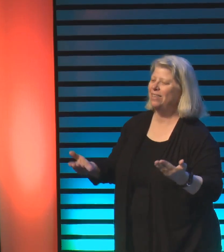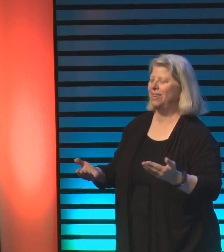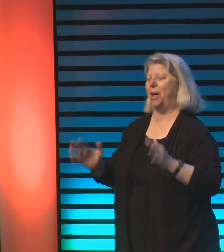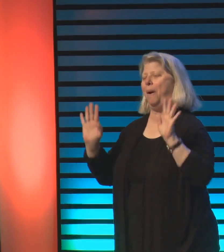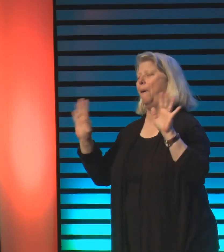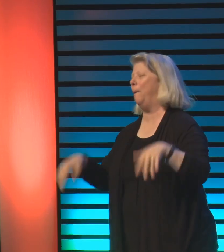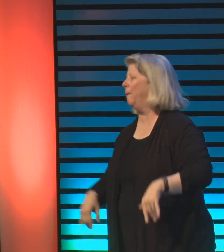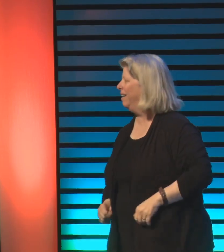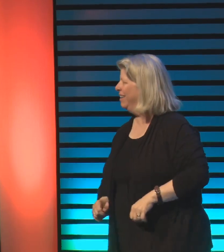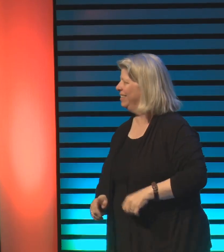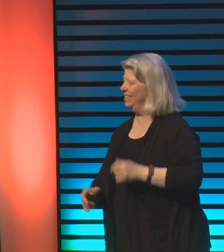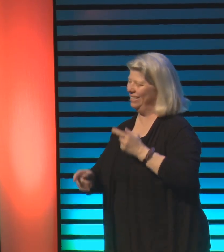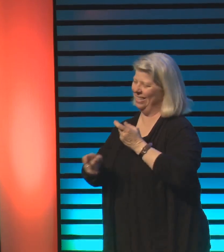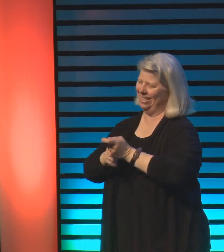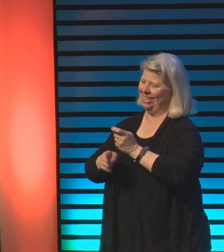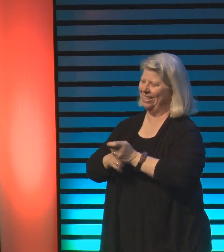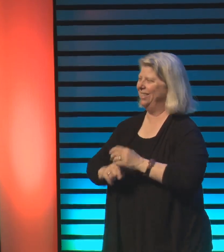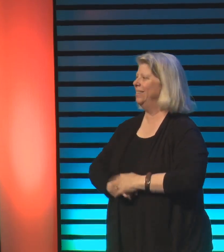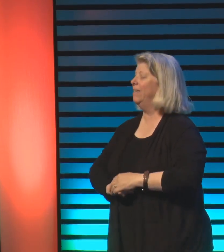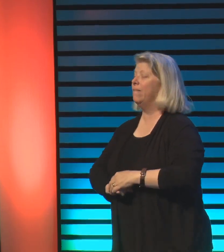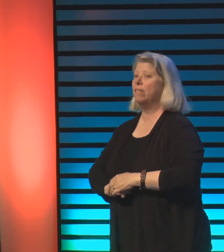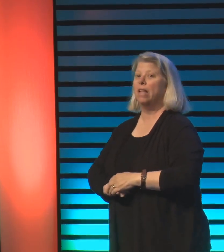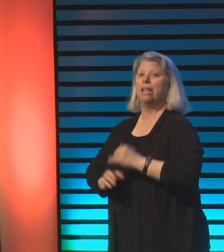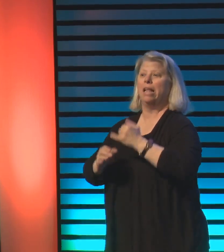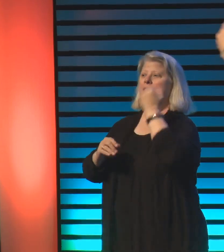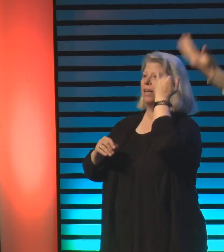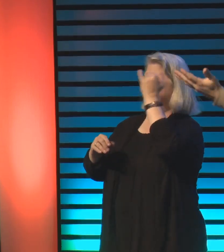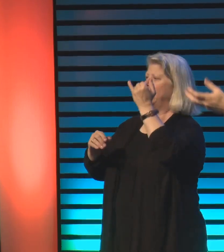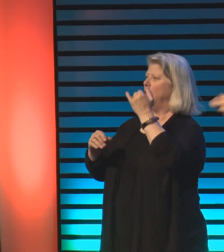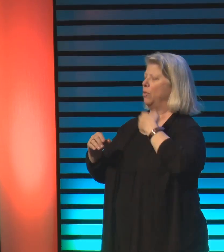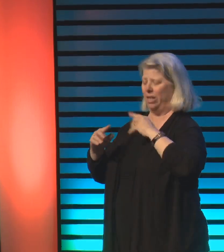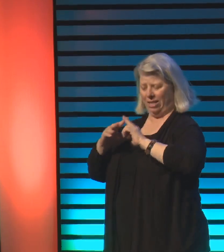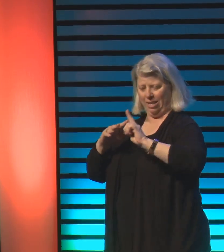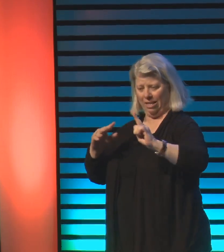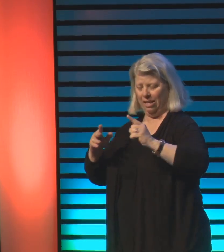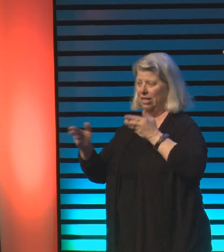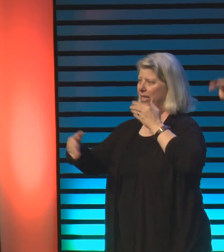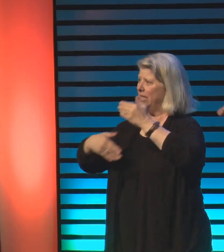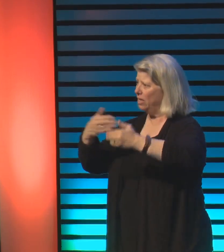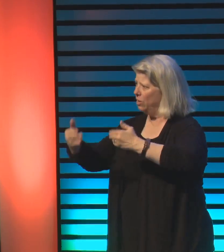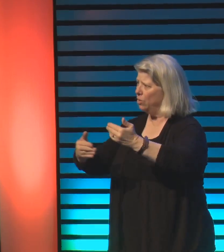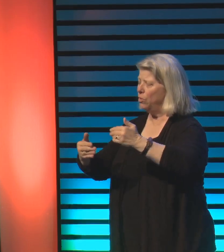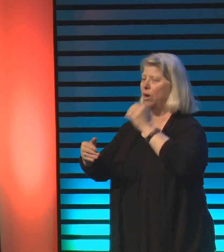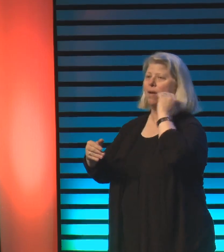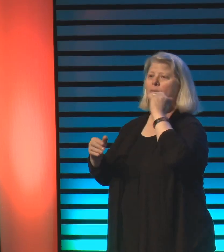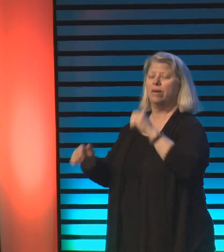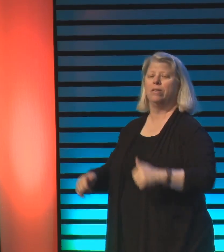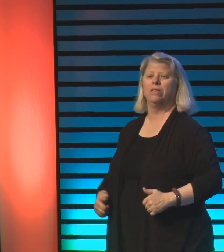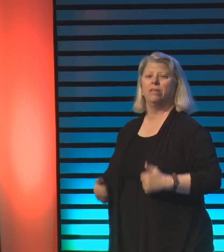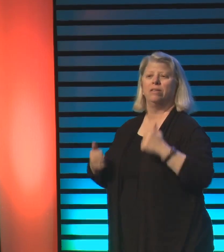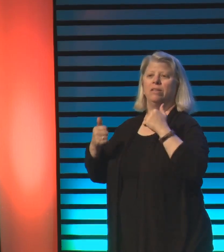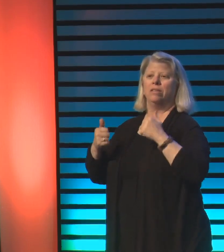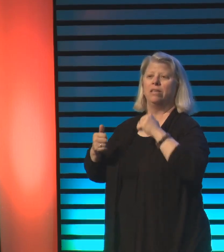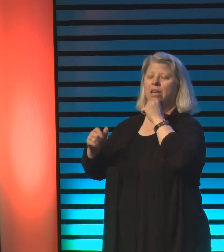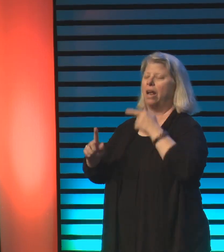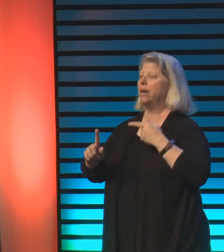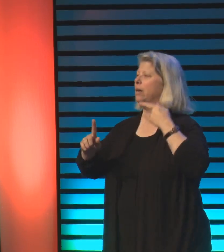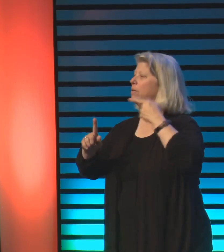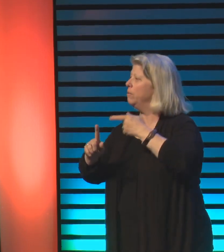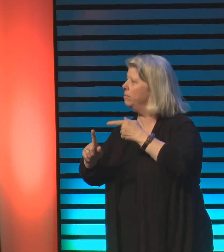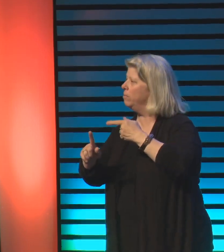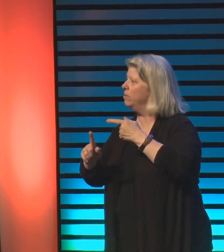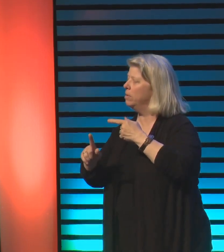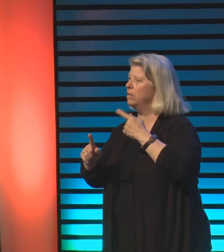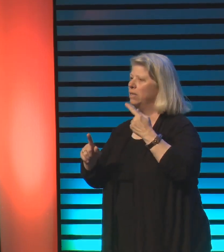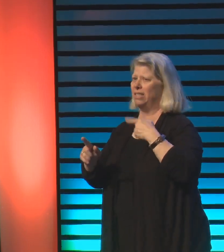No. But that's the idea, like how we walk away from the series equipped for our everyday normal lives, not dependent necessarily on